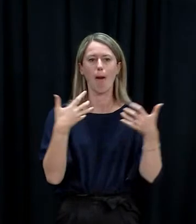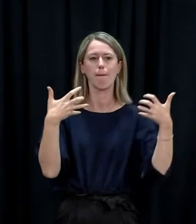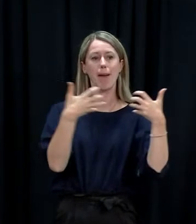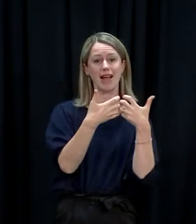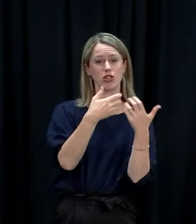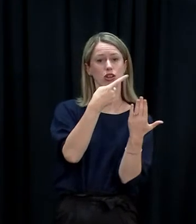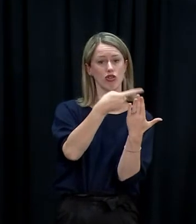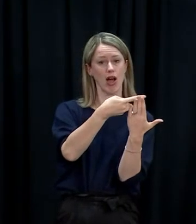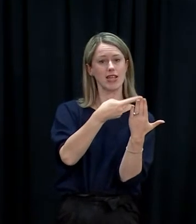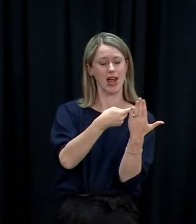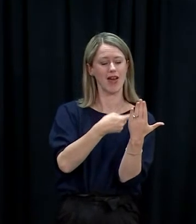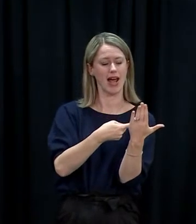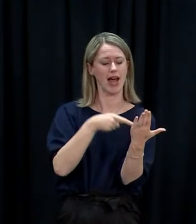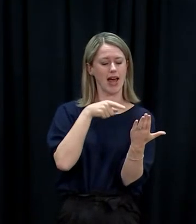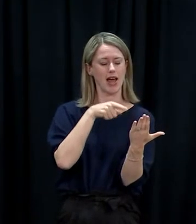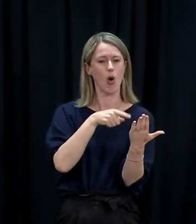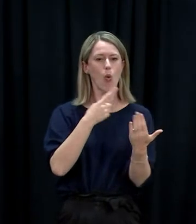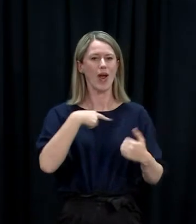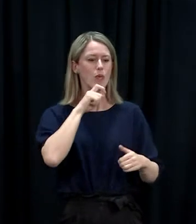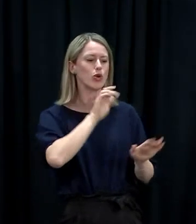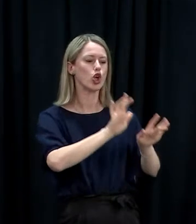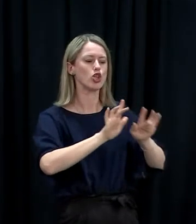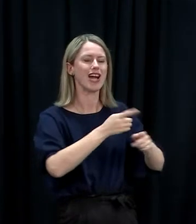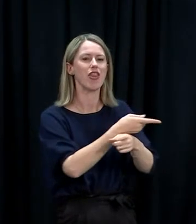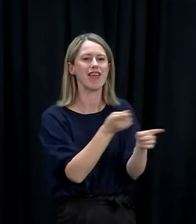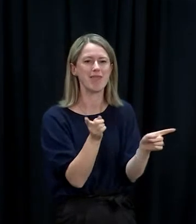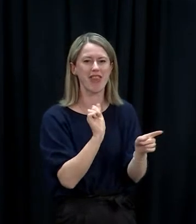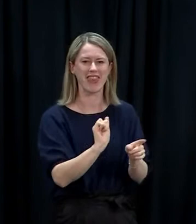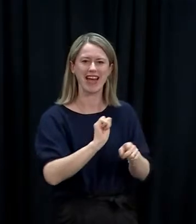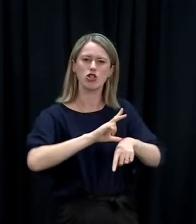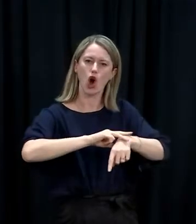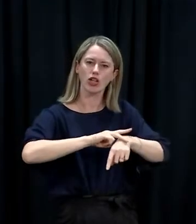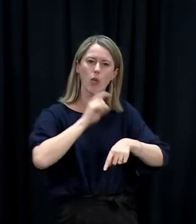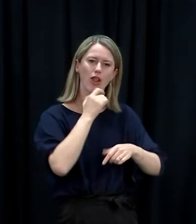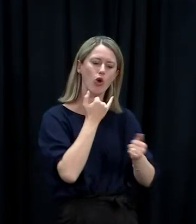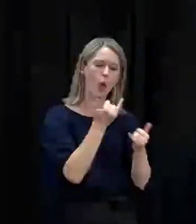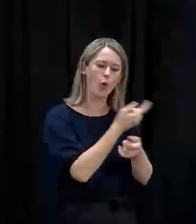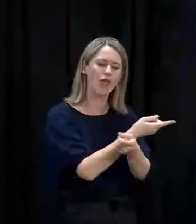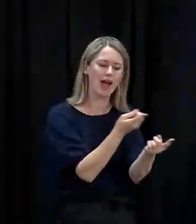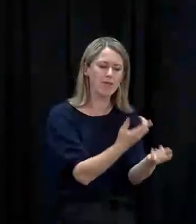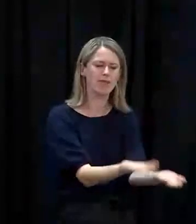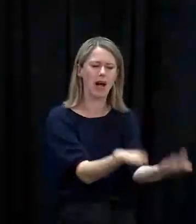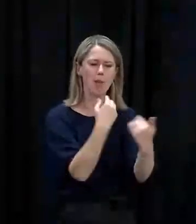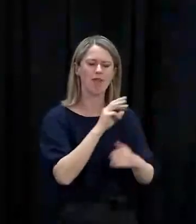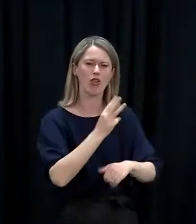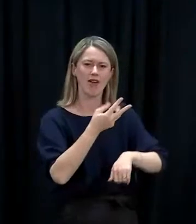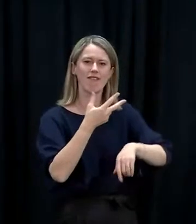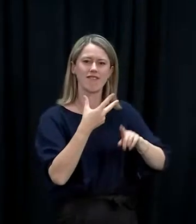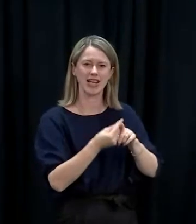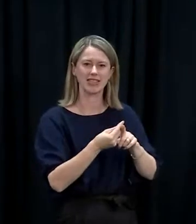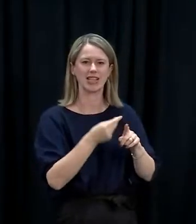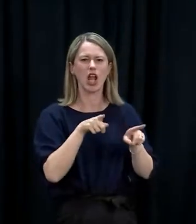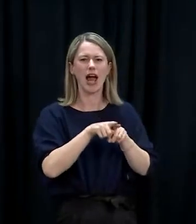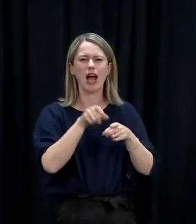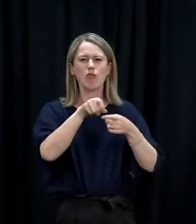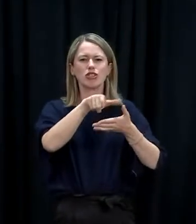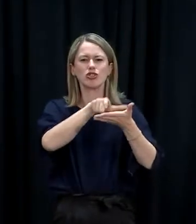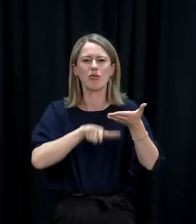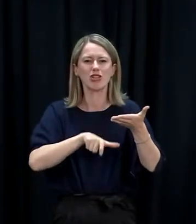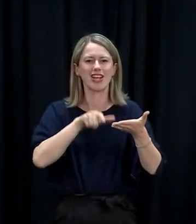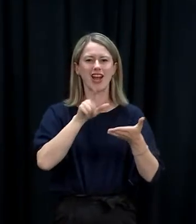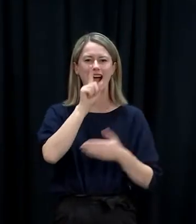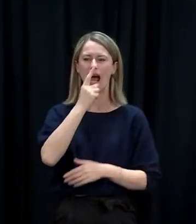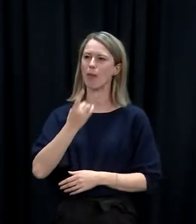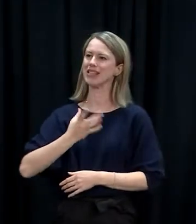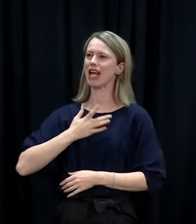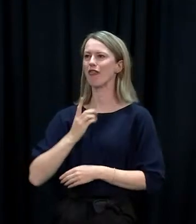criteria will be reached out to from their clinician to come and get that third dose. It will be on prescription, and